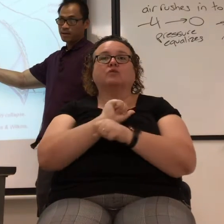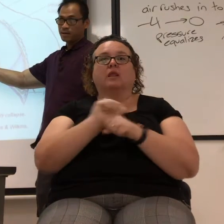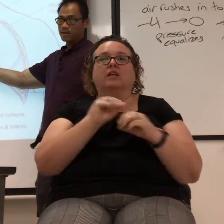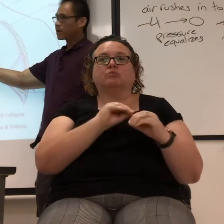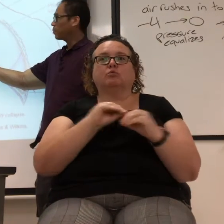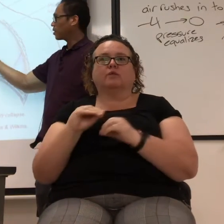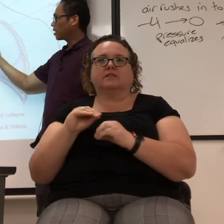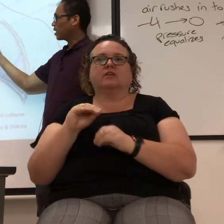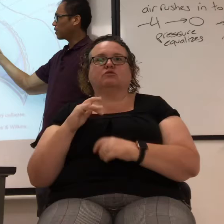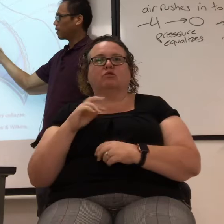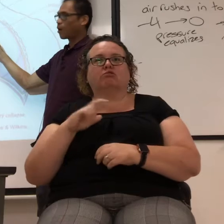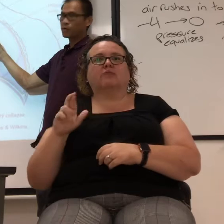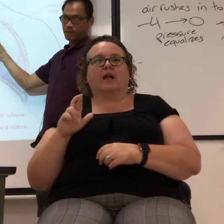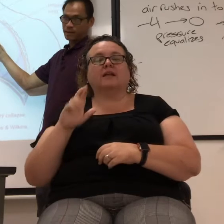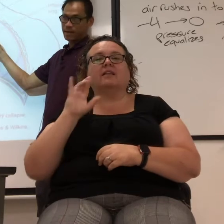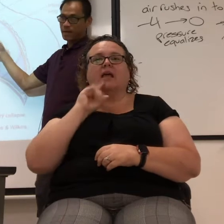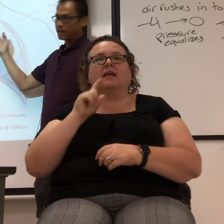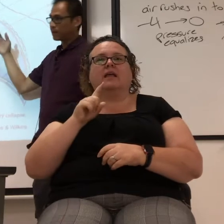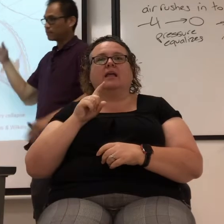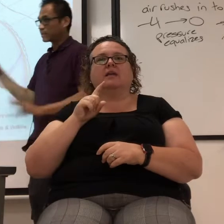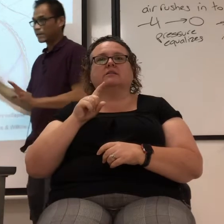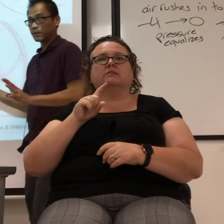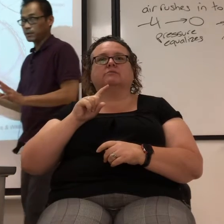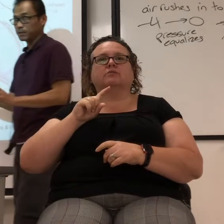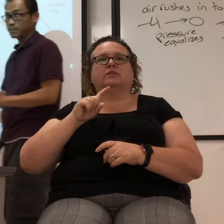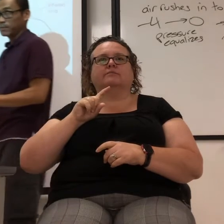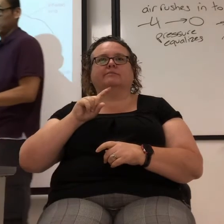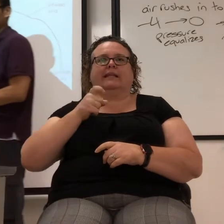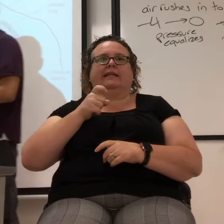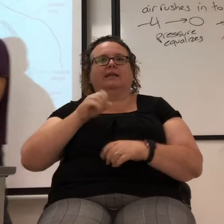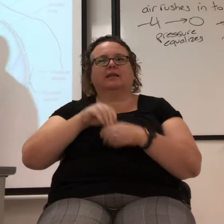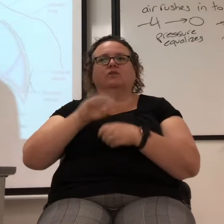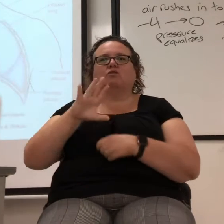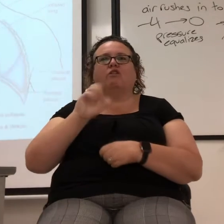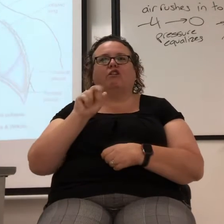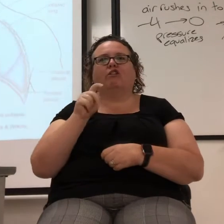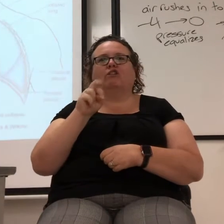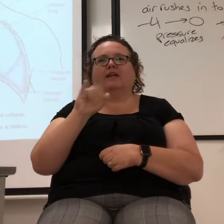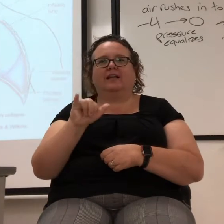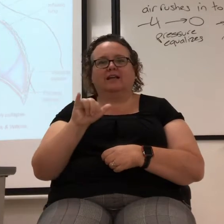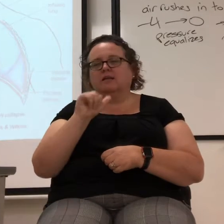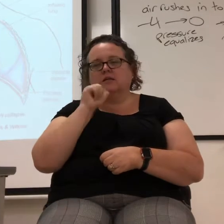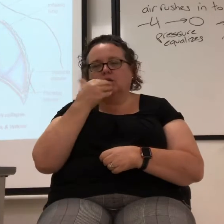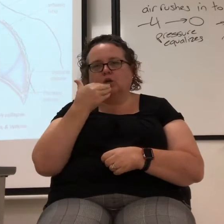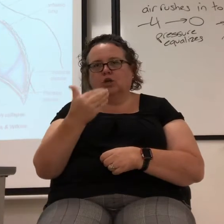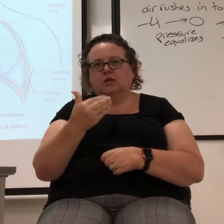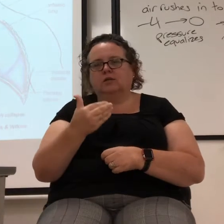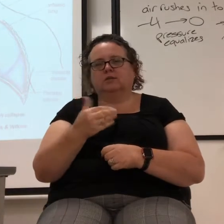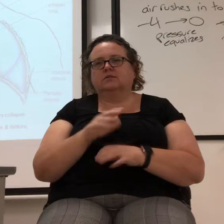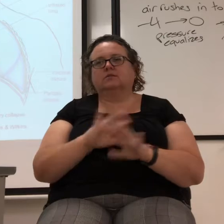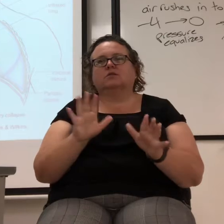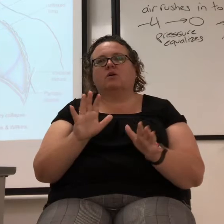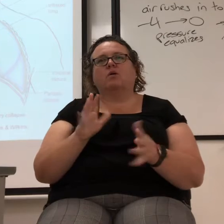right. That could put a kink in the artery, and that's not good. Okay, so that one you want to decompress in the field.